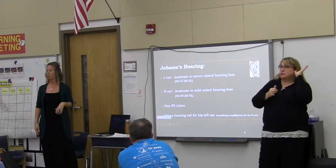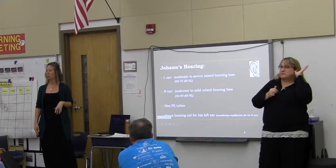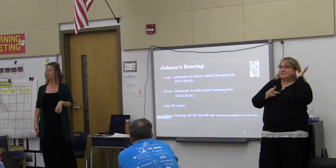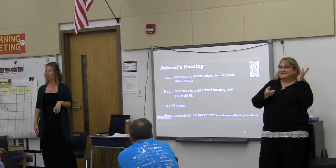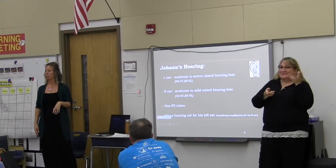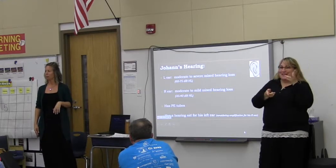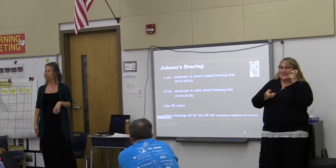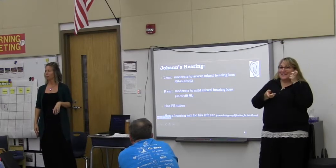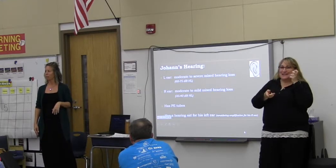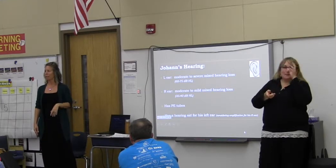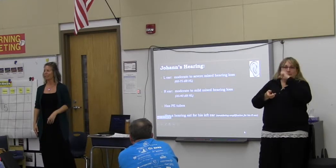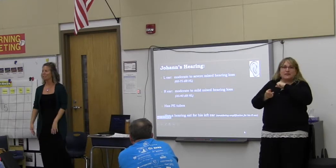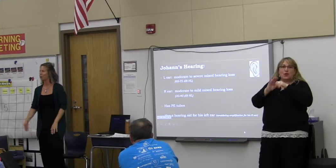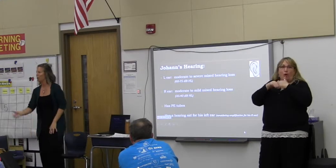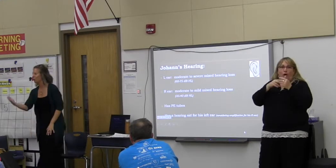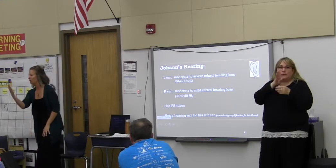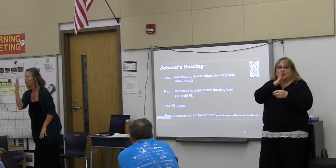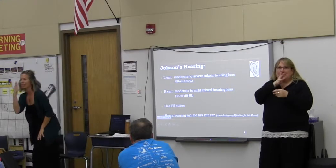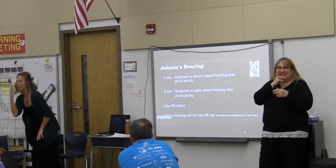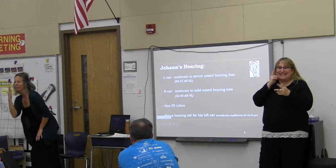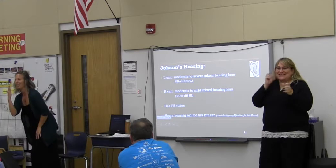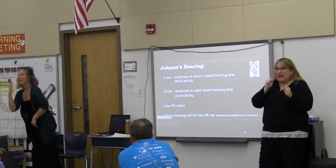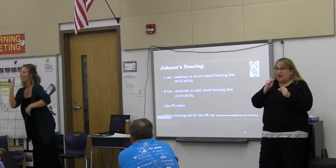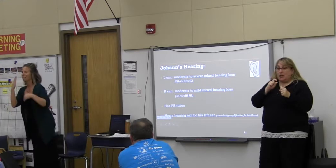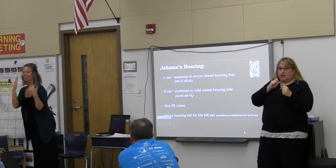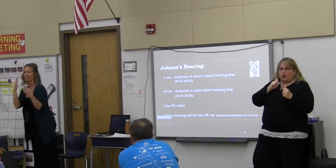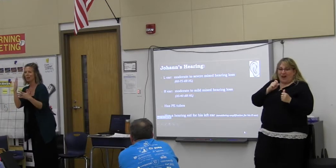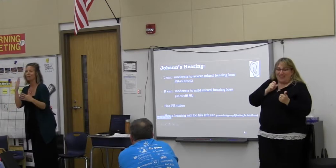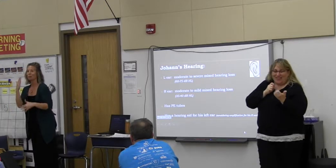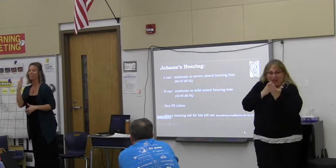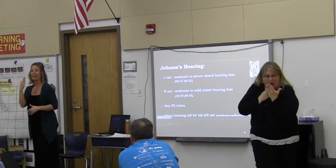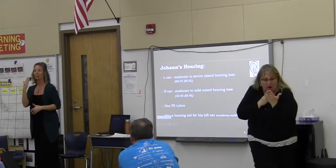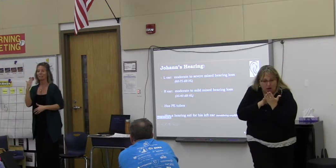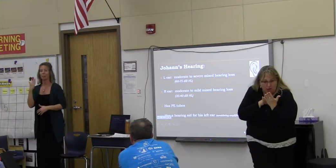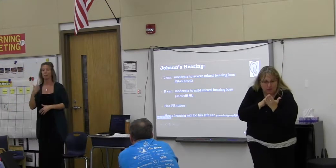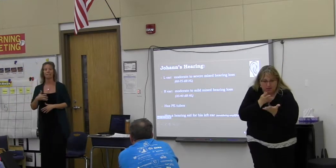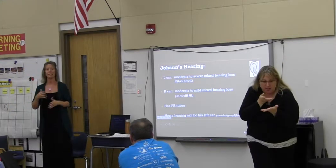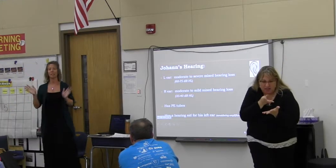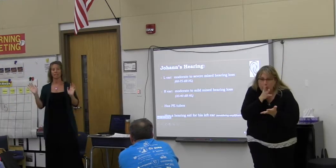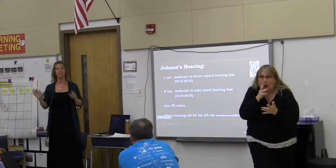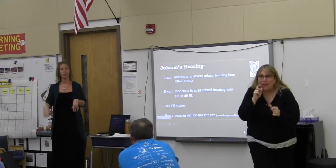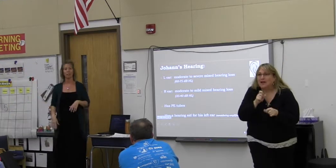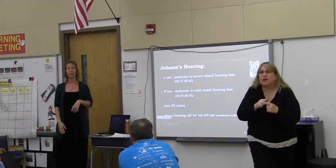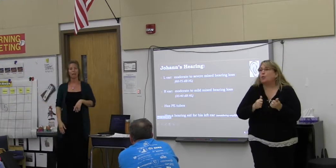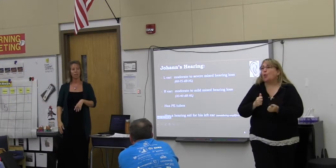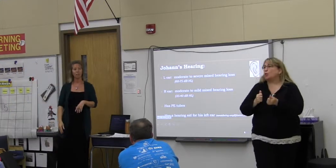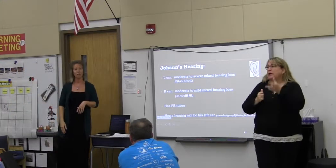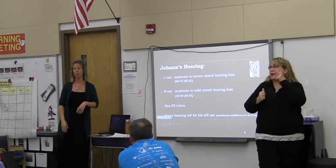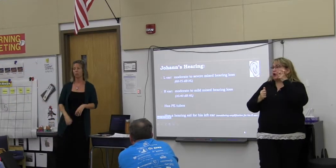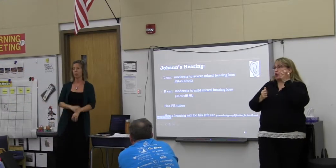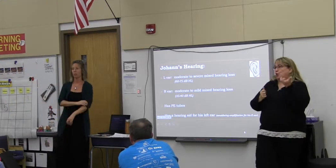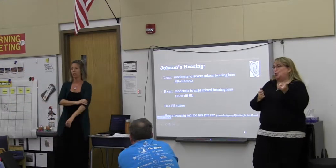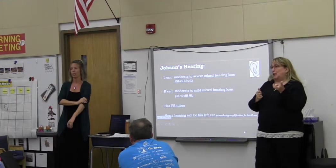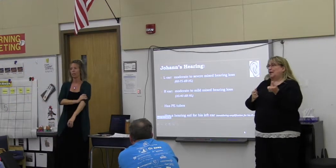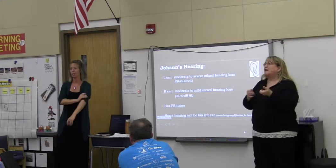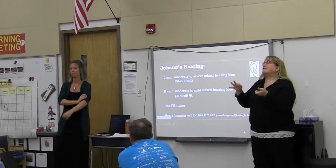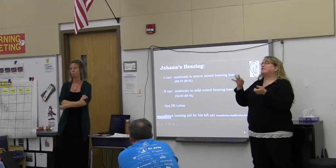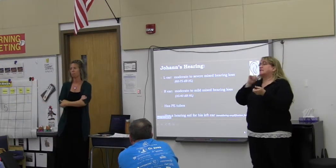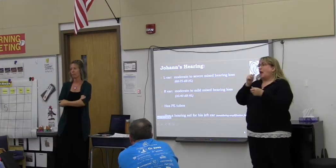all speech sounds, pretty much. Unless you are right there and you're talking really loudly to him, he's not going to hear a good chunk of